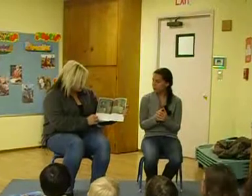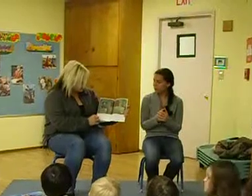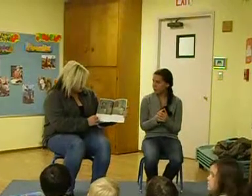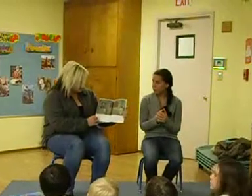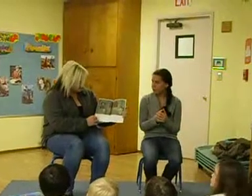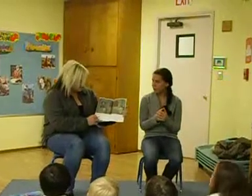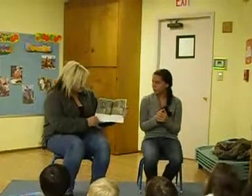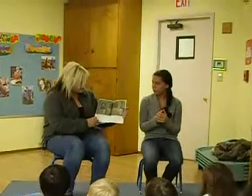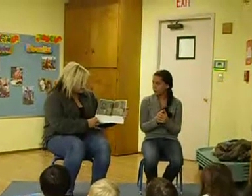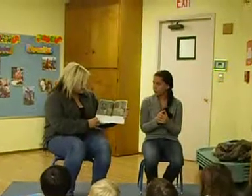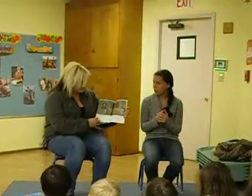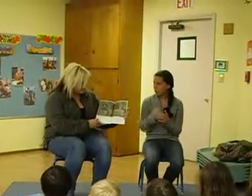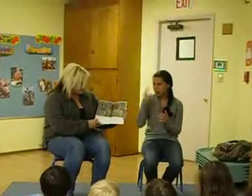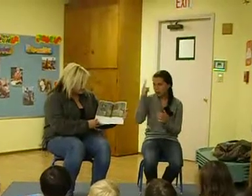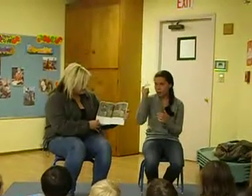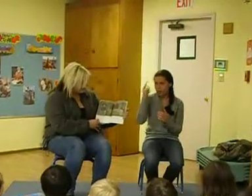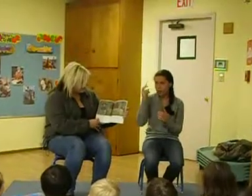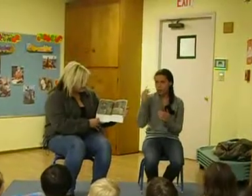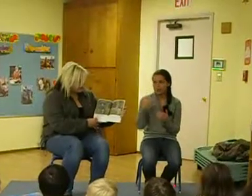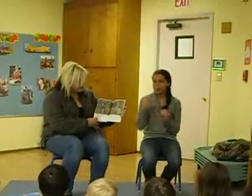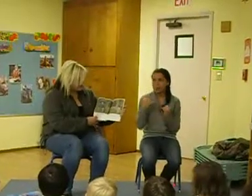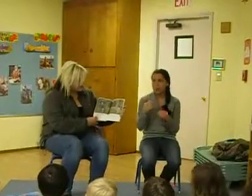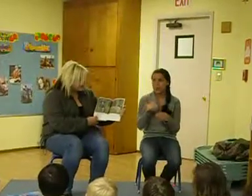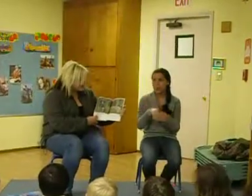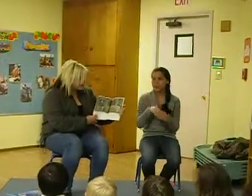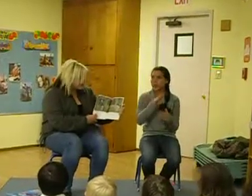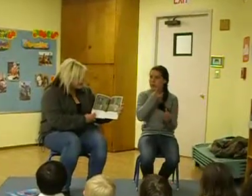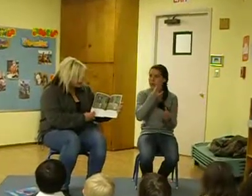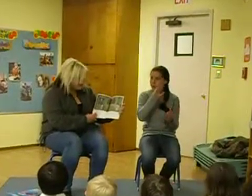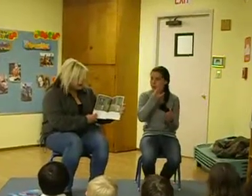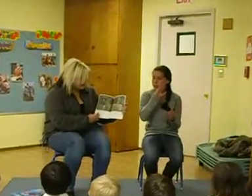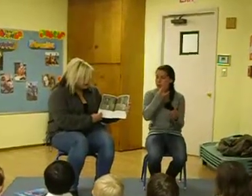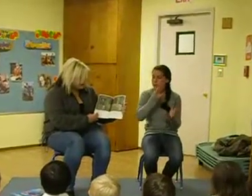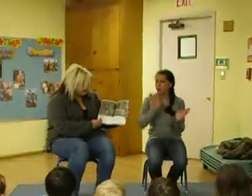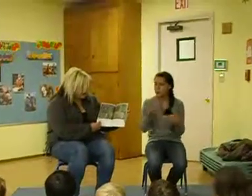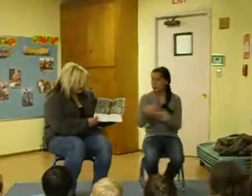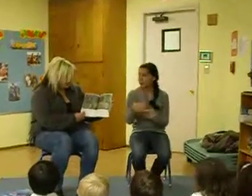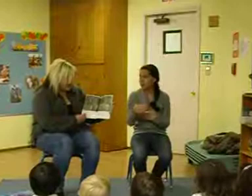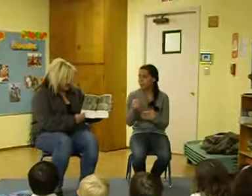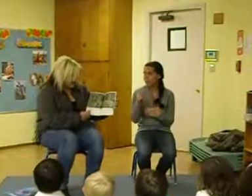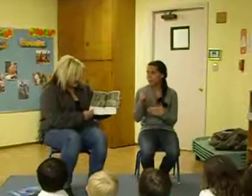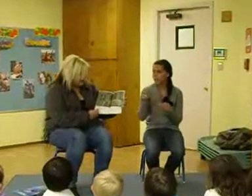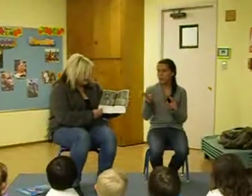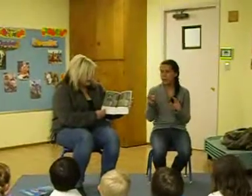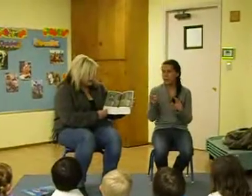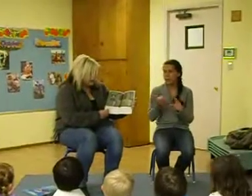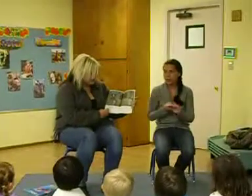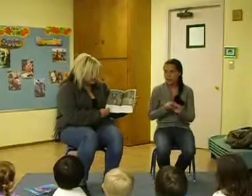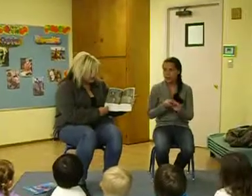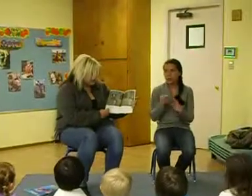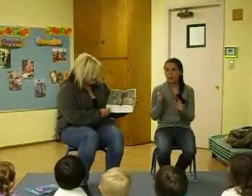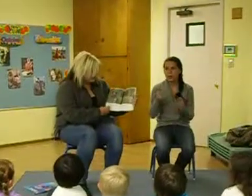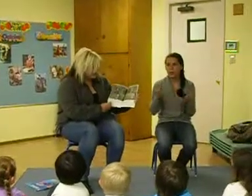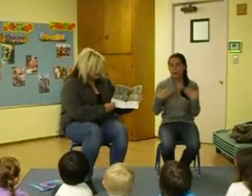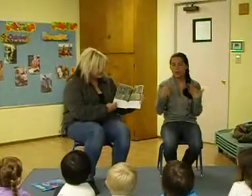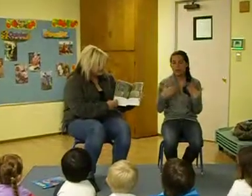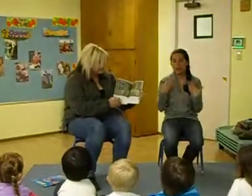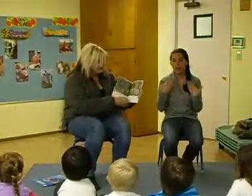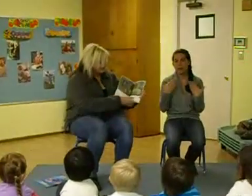Harold was back in his bedroom. Harold slipped into his bed. He was happy to be home again with his good friend